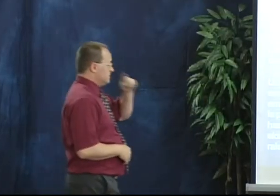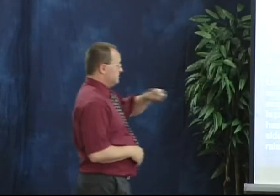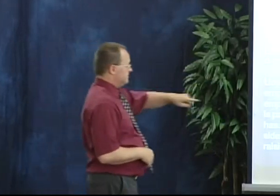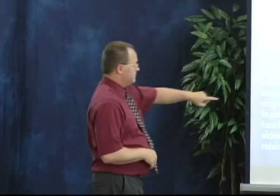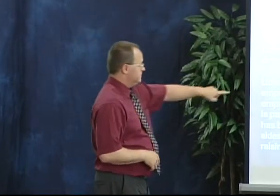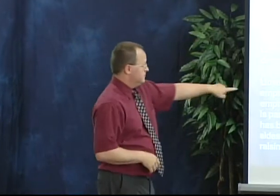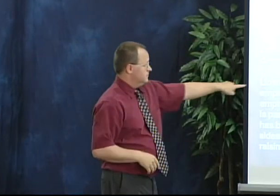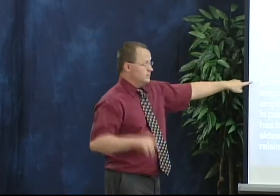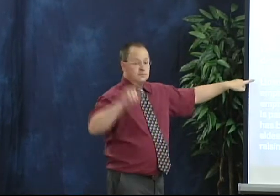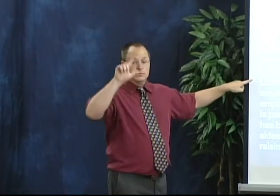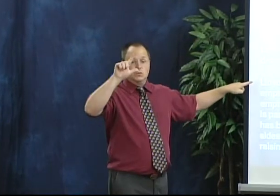Let me explain.